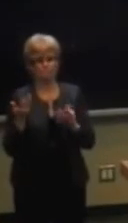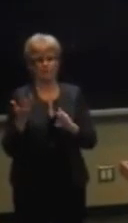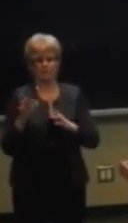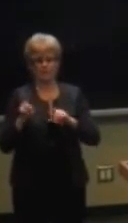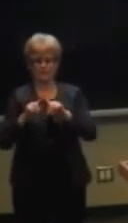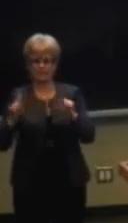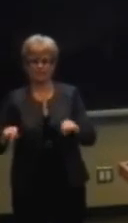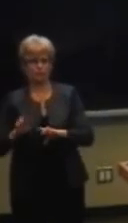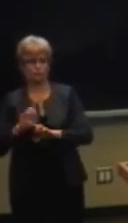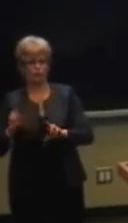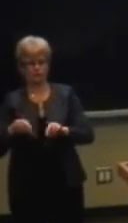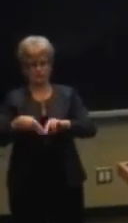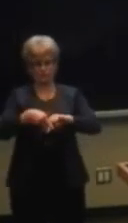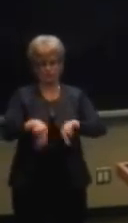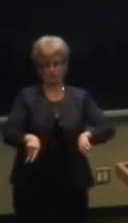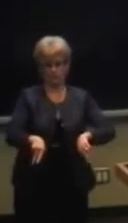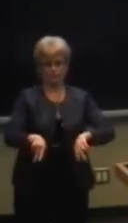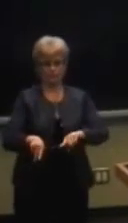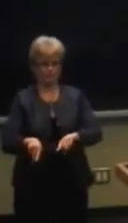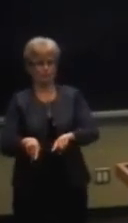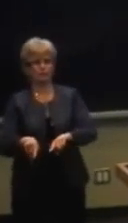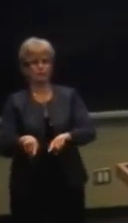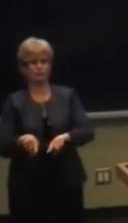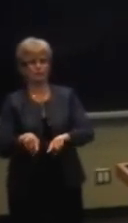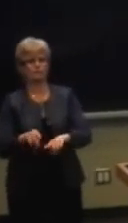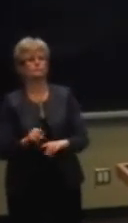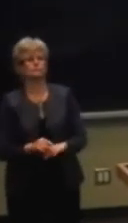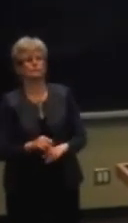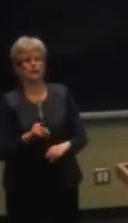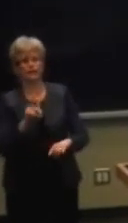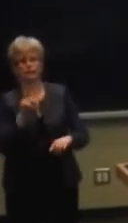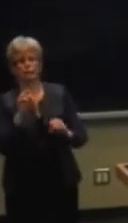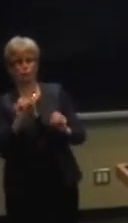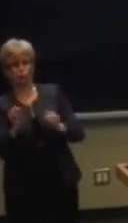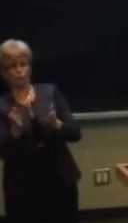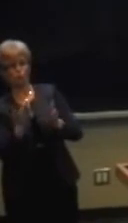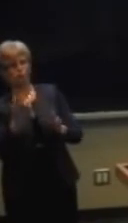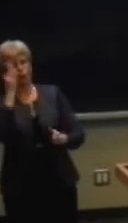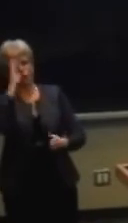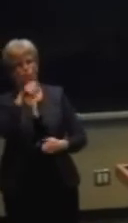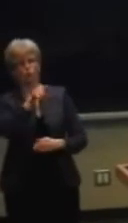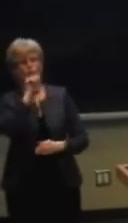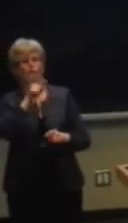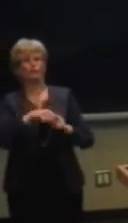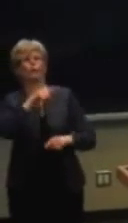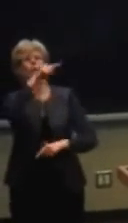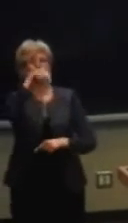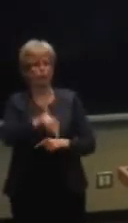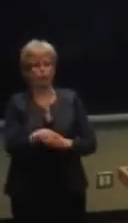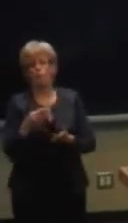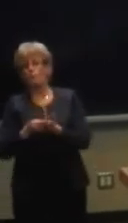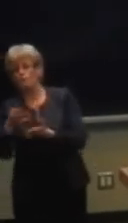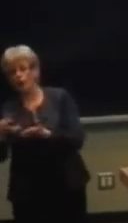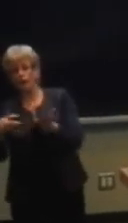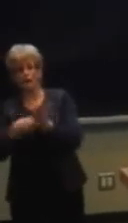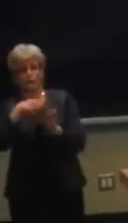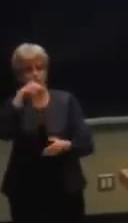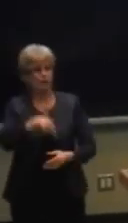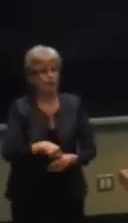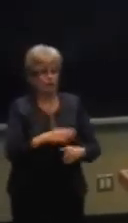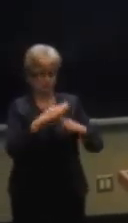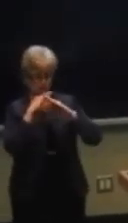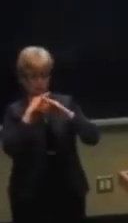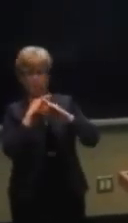go up at station entrances, which will tell you what the prevailing state of the service is, so you don't find you've committed to buy only to find the service isn't